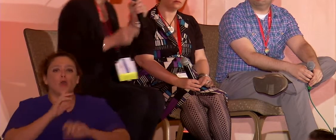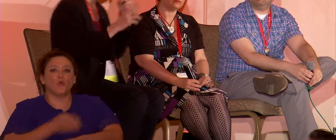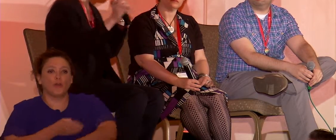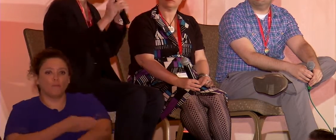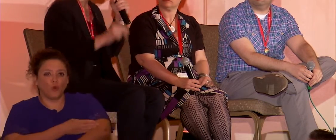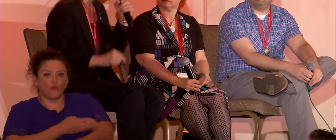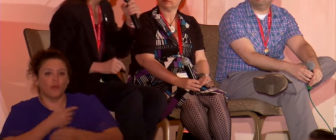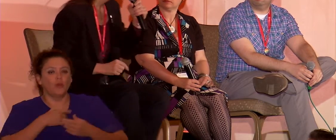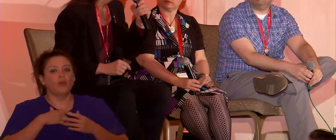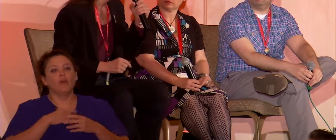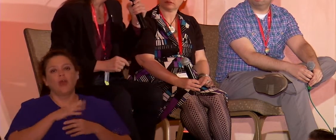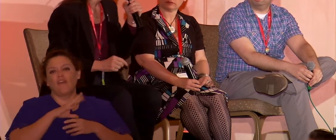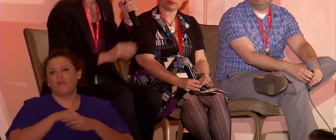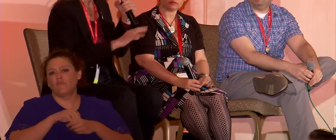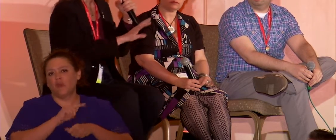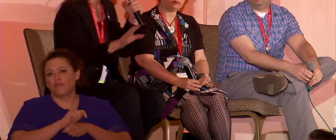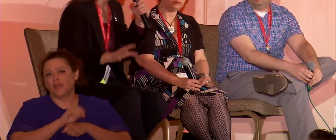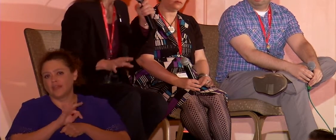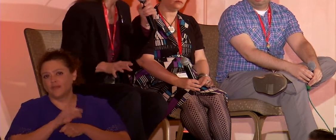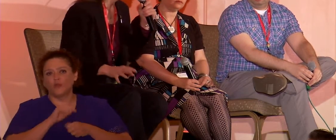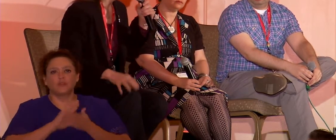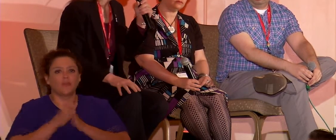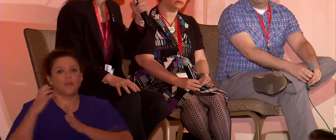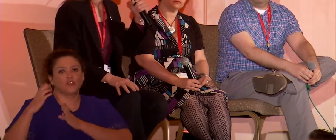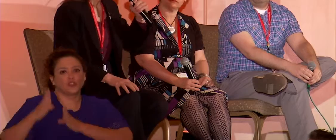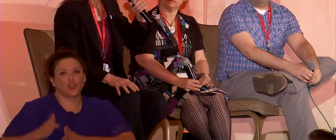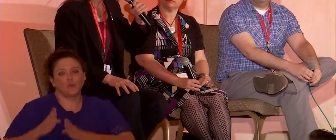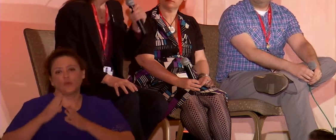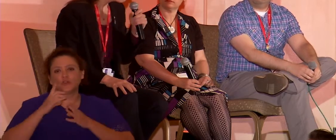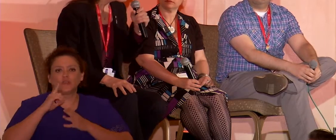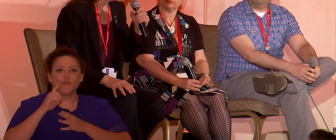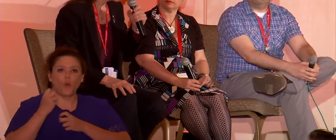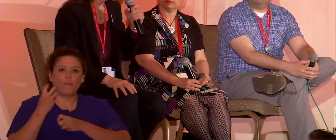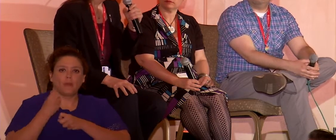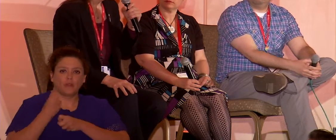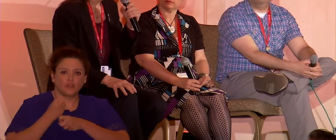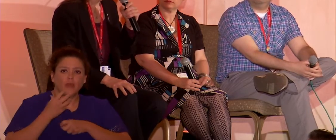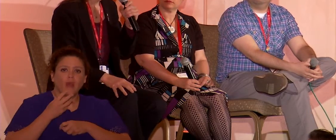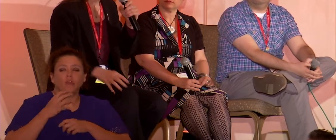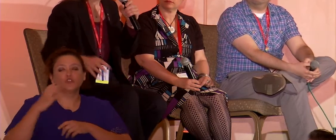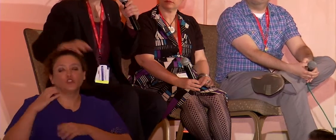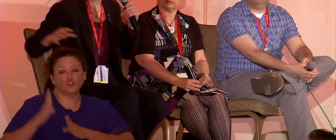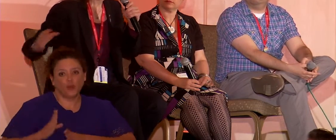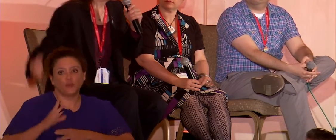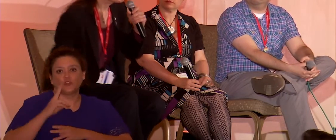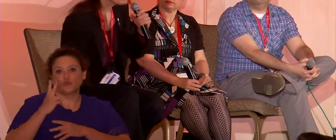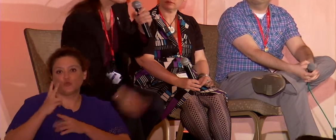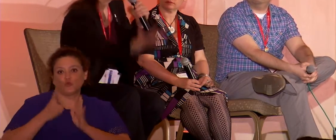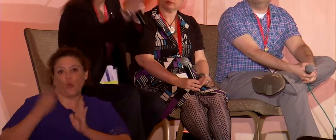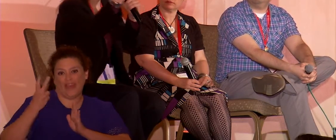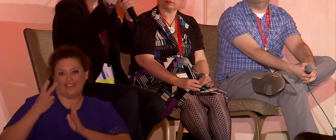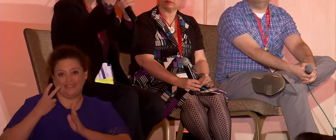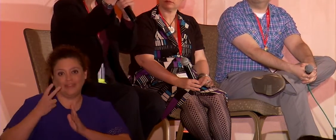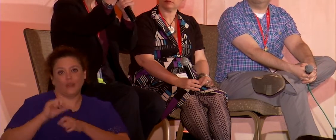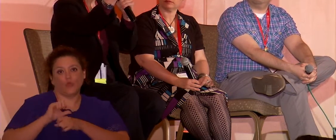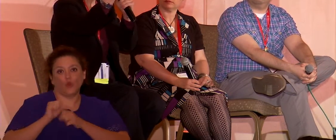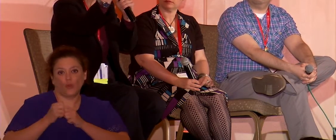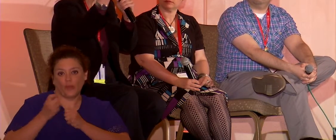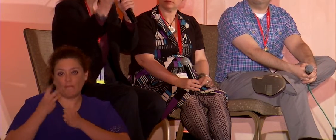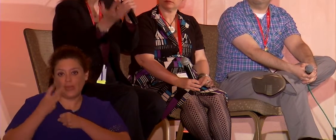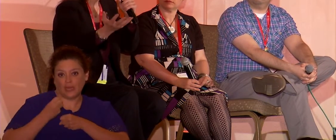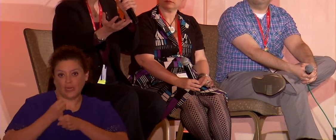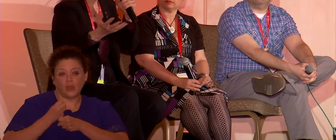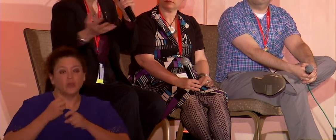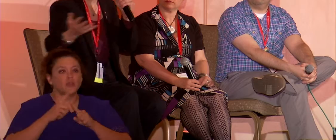force. I've chaired it twice for many years. And one of the glories of that organization is that things bubble up through it. Like